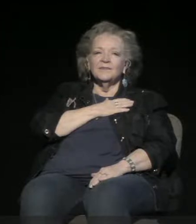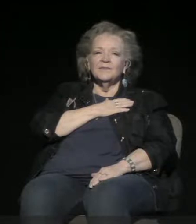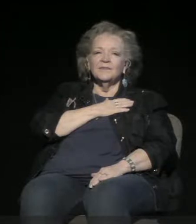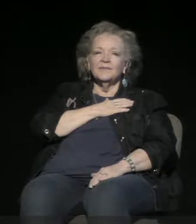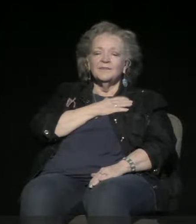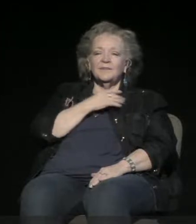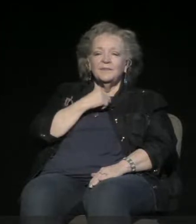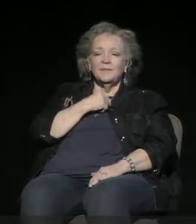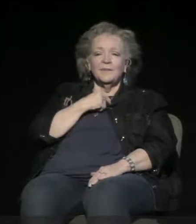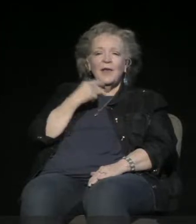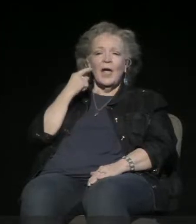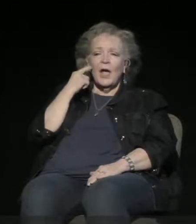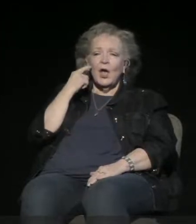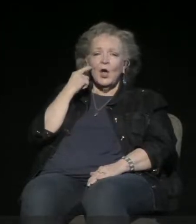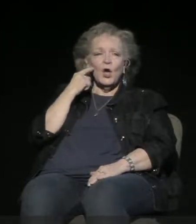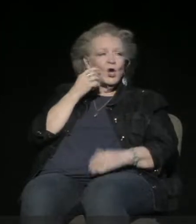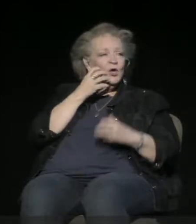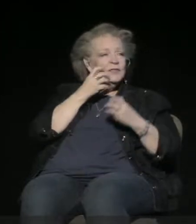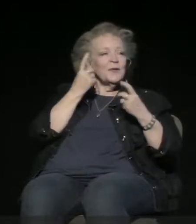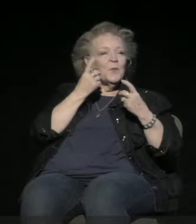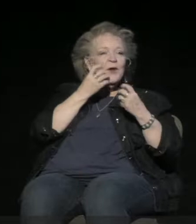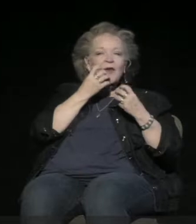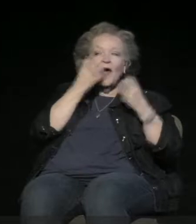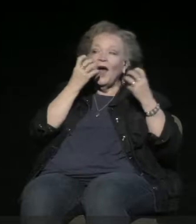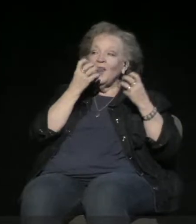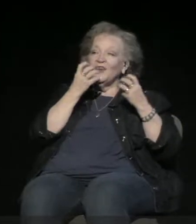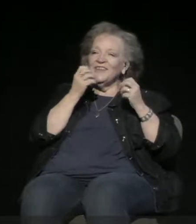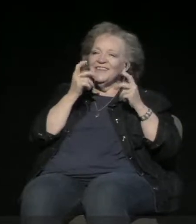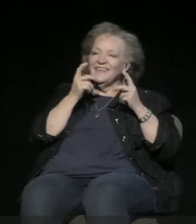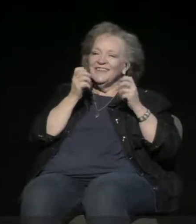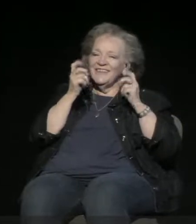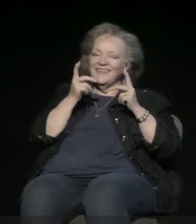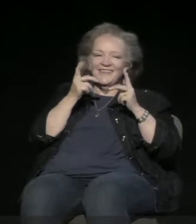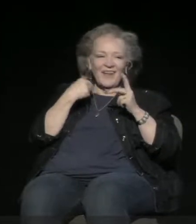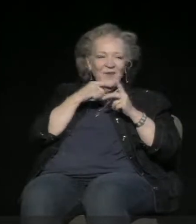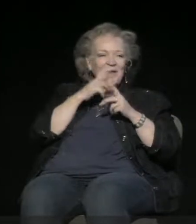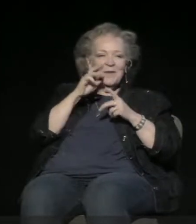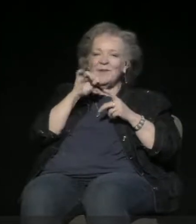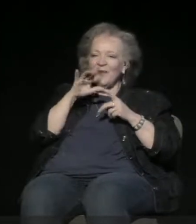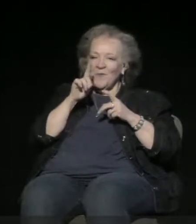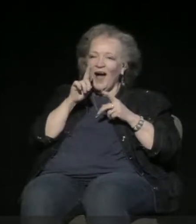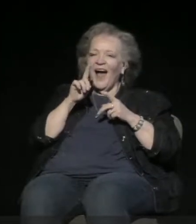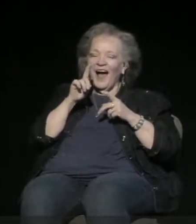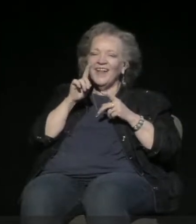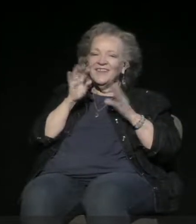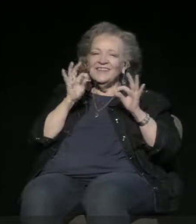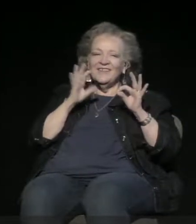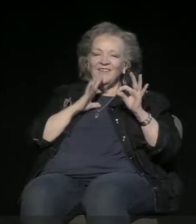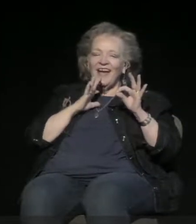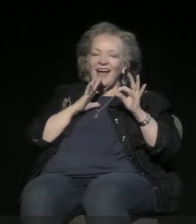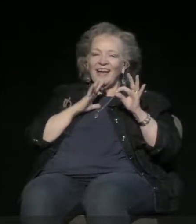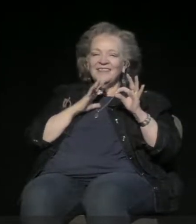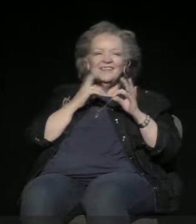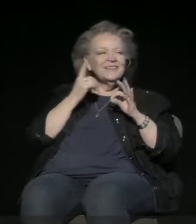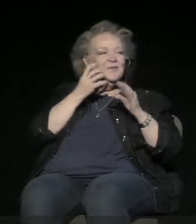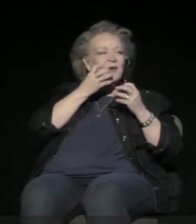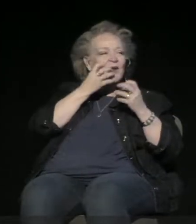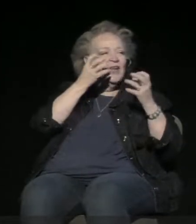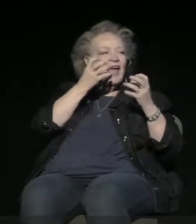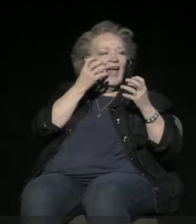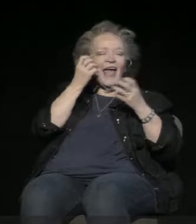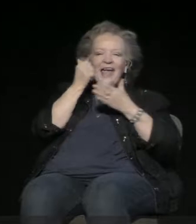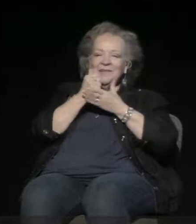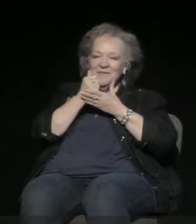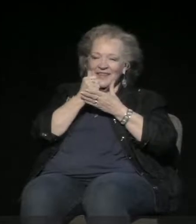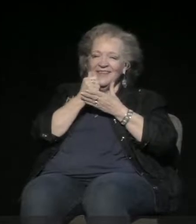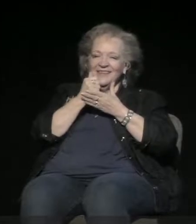I heard a hoop and a holler. It's okay. You know, we can be wowed and wooed by the love and the grace of God.